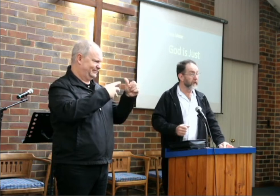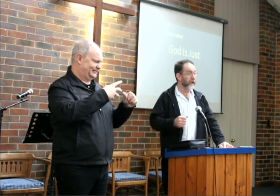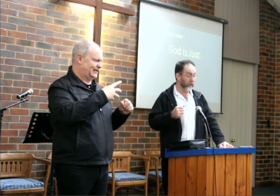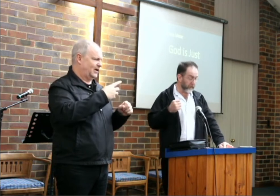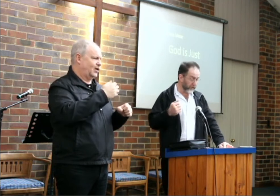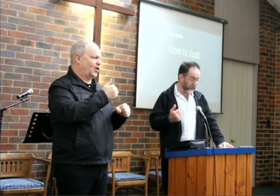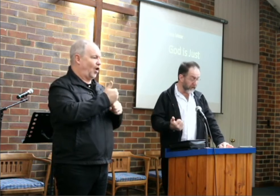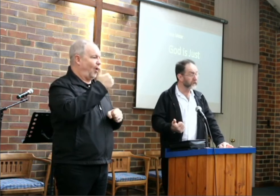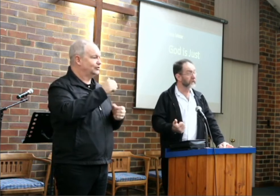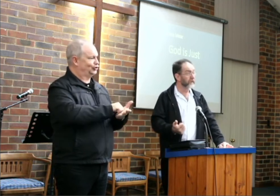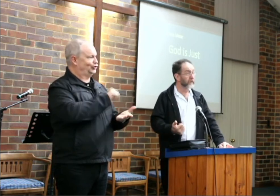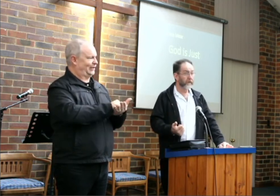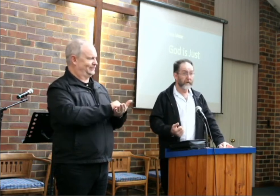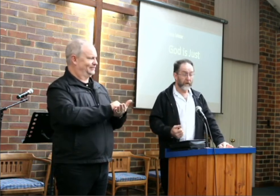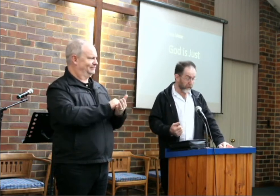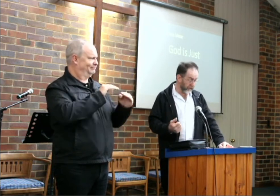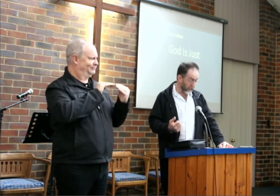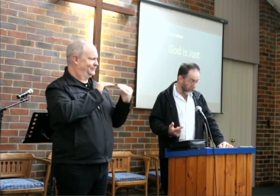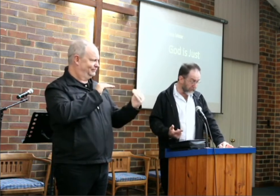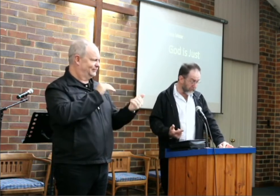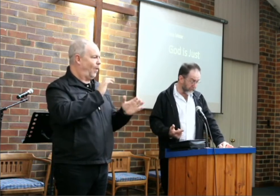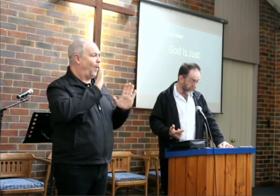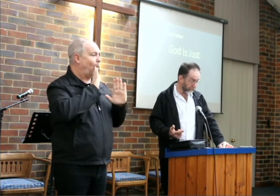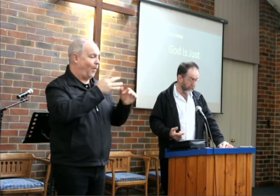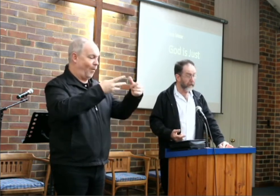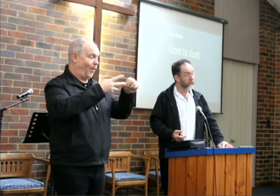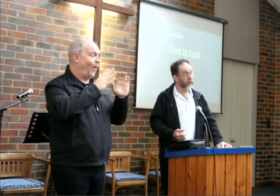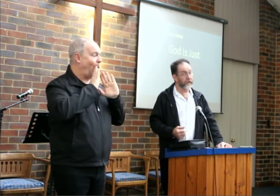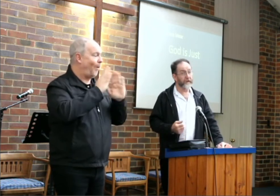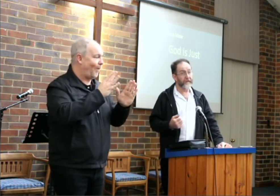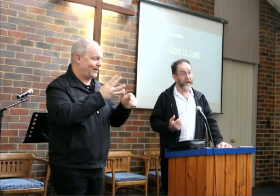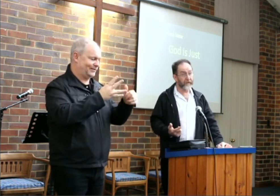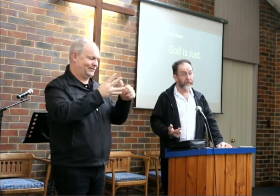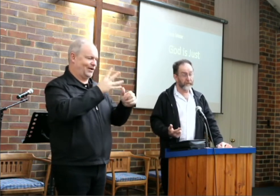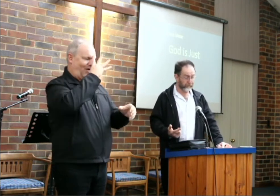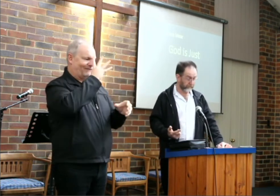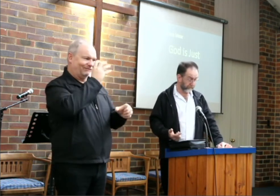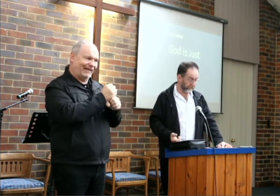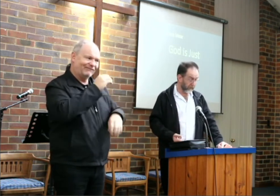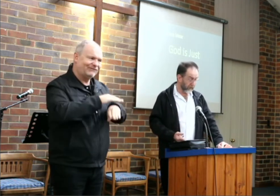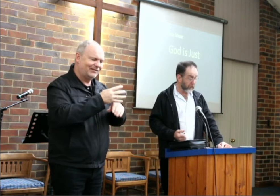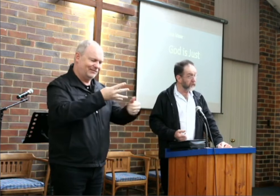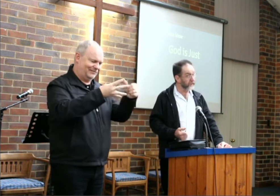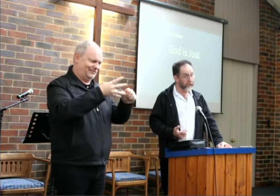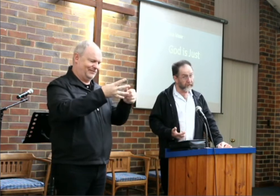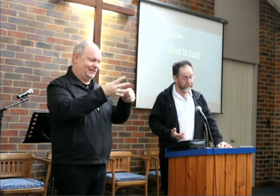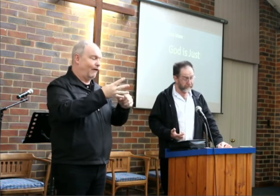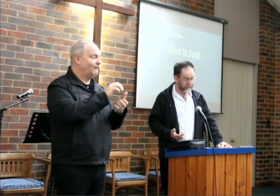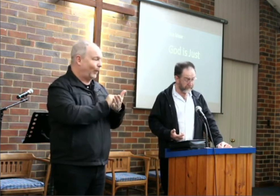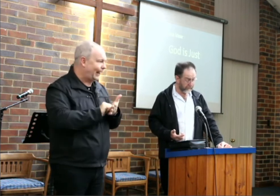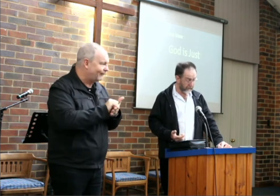looking at how God is just, God is holy, God is faithful, God is